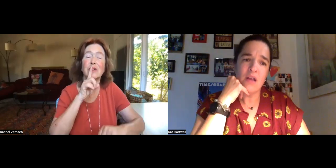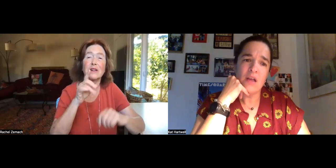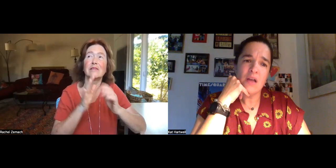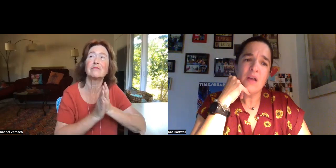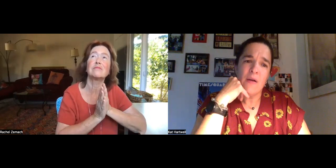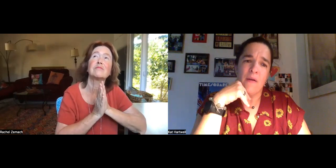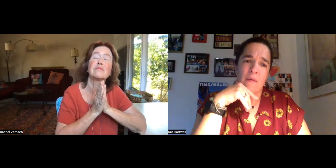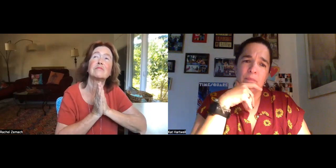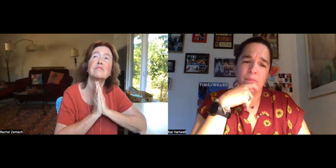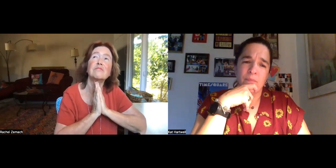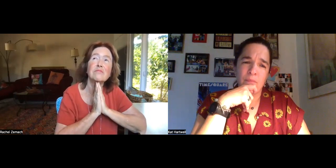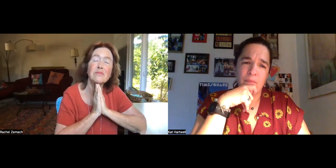really,